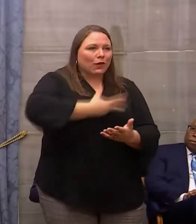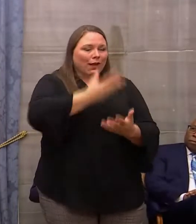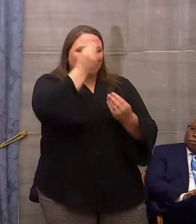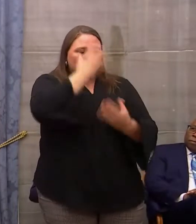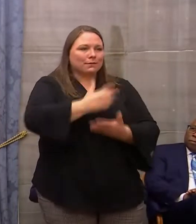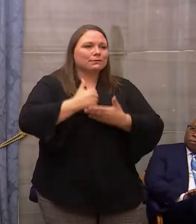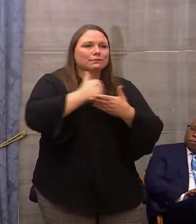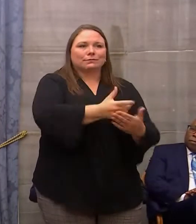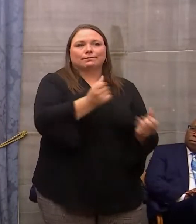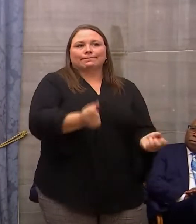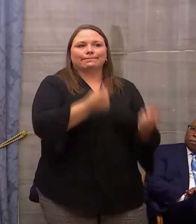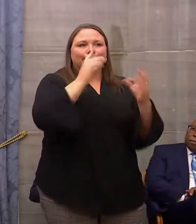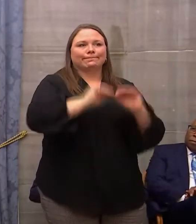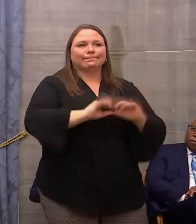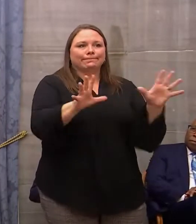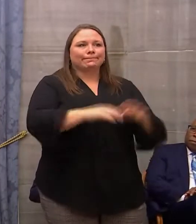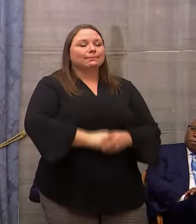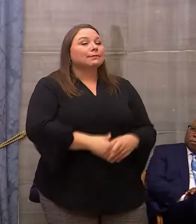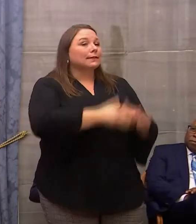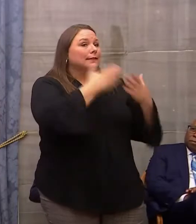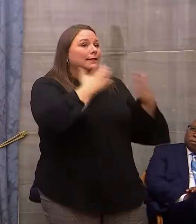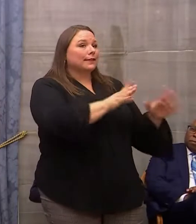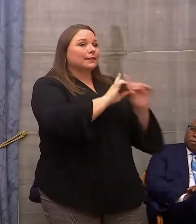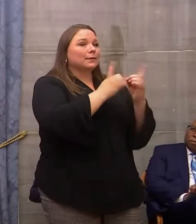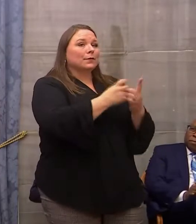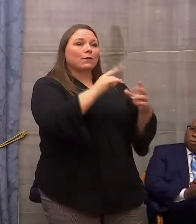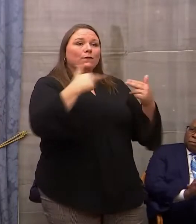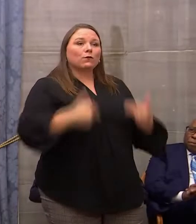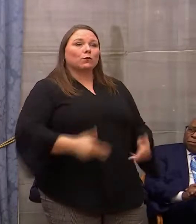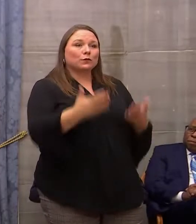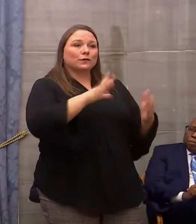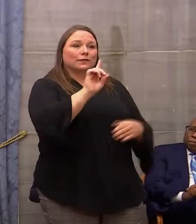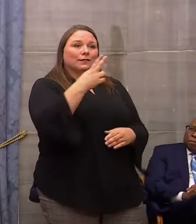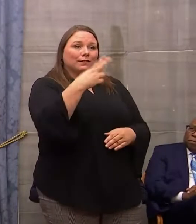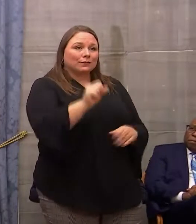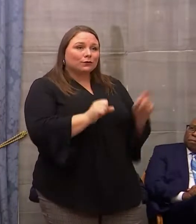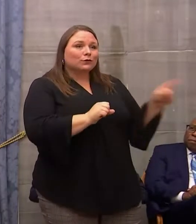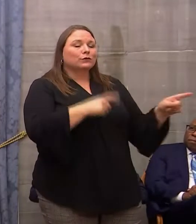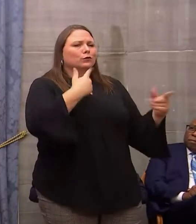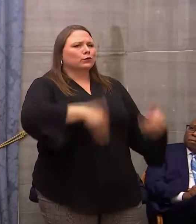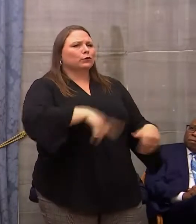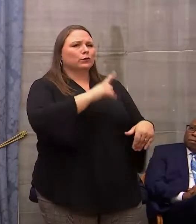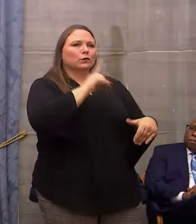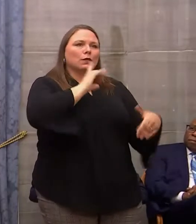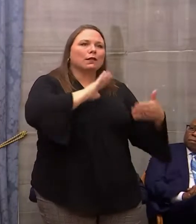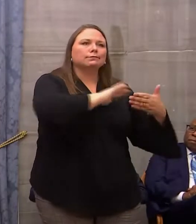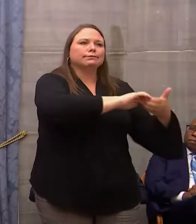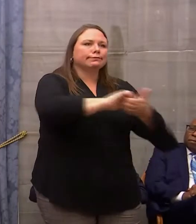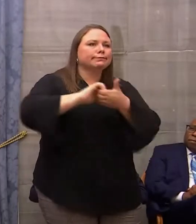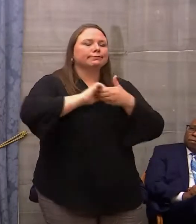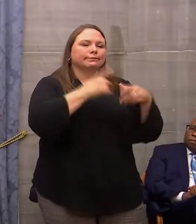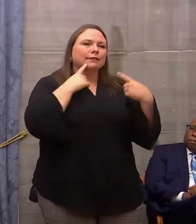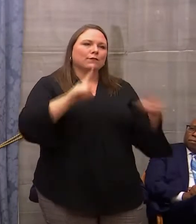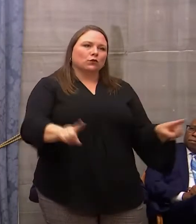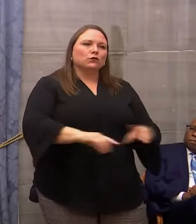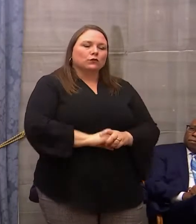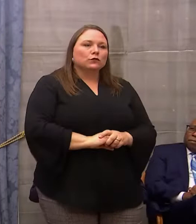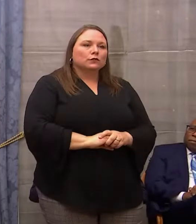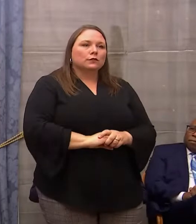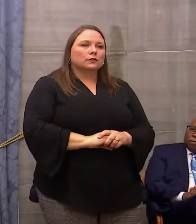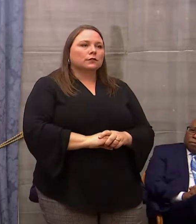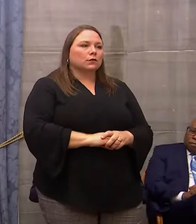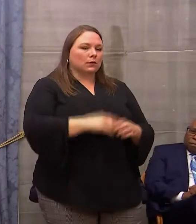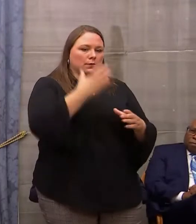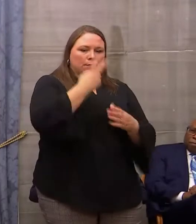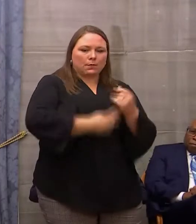the executive branch. I want to thank the Department of Human Services. This has truly been a collaborative effort between the